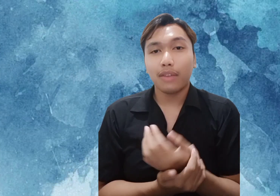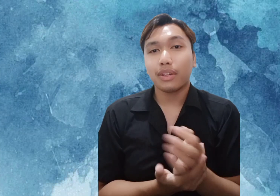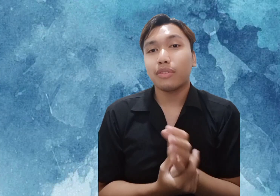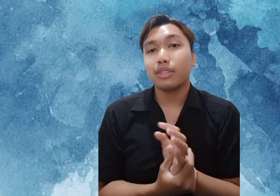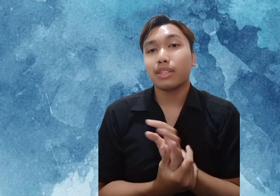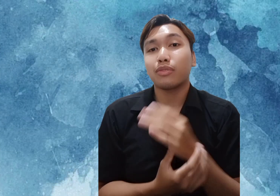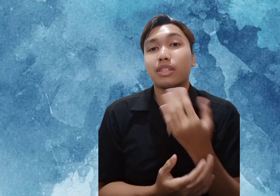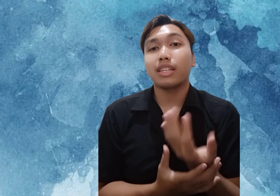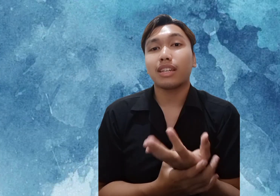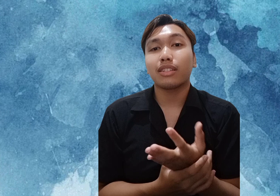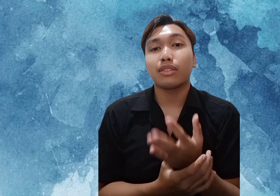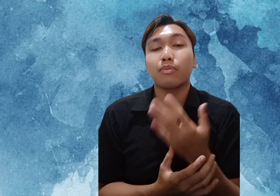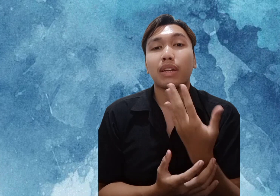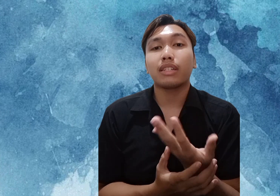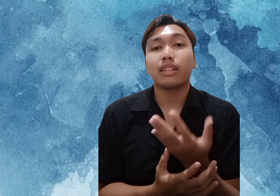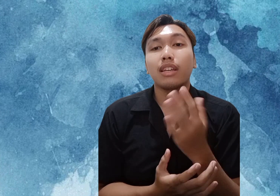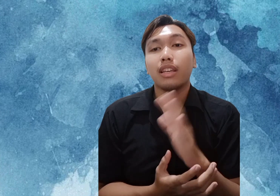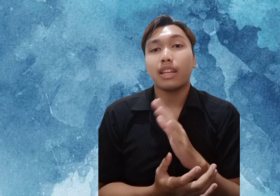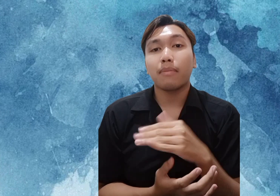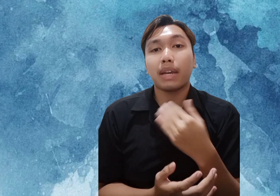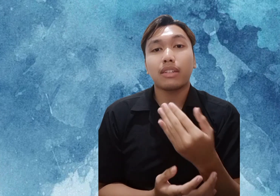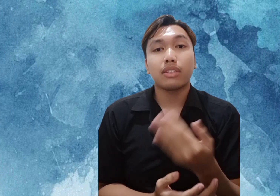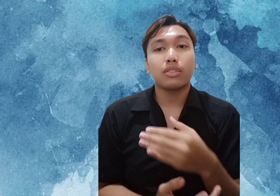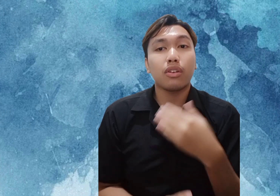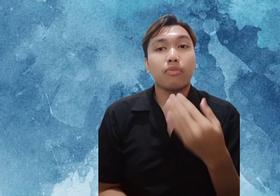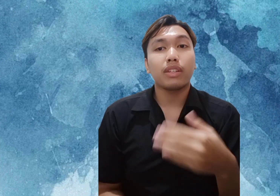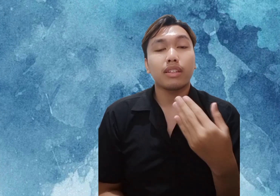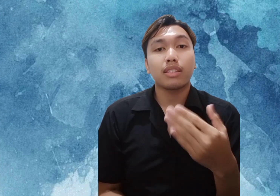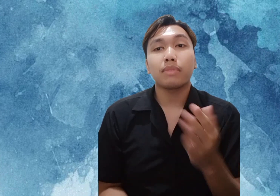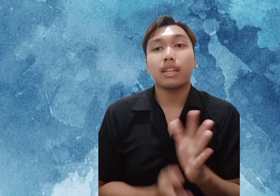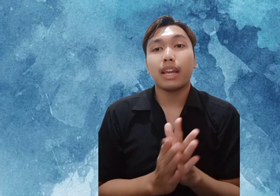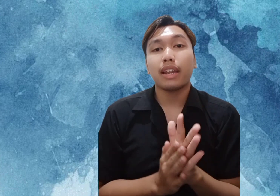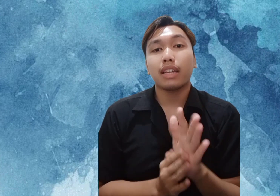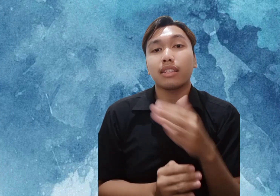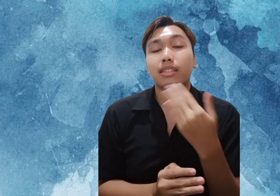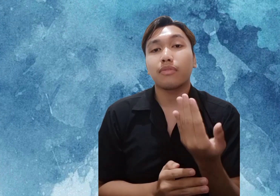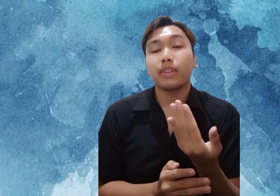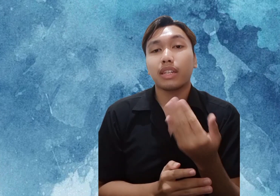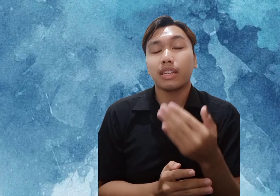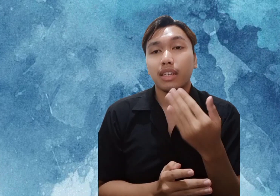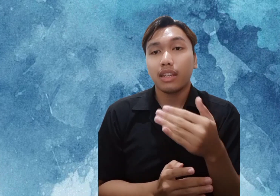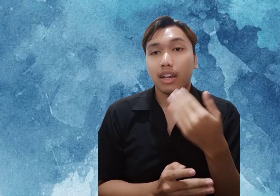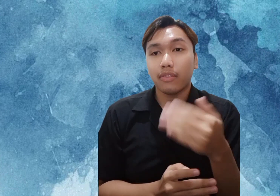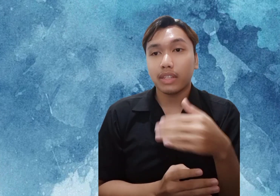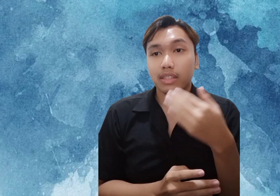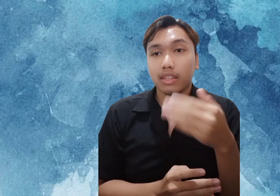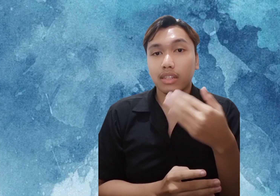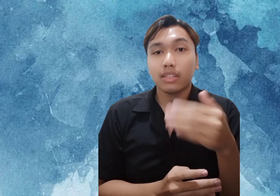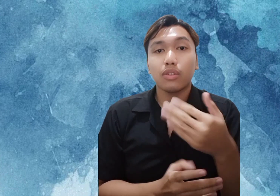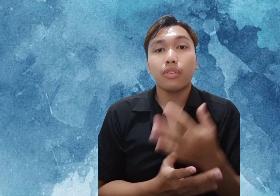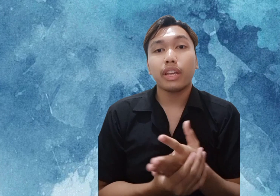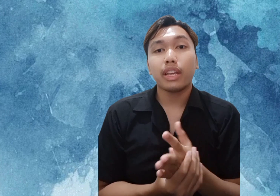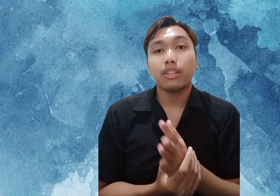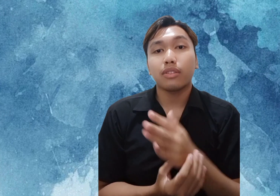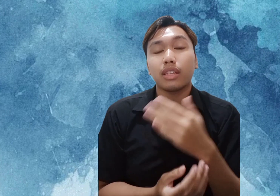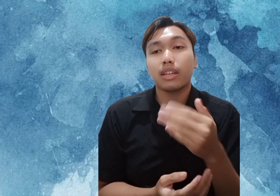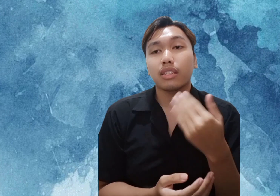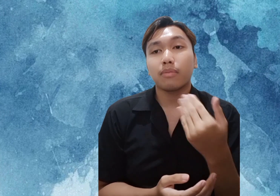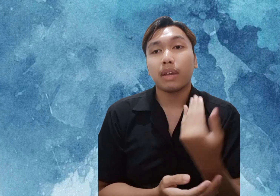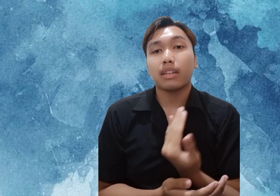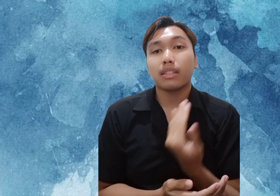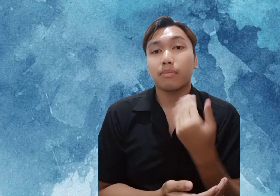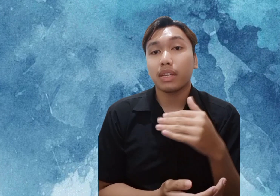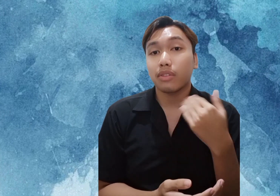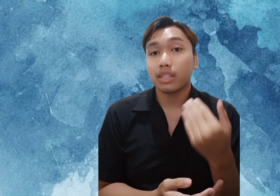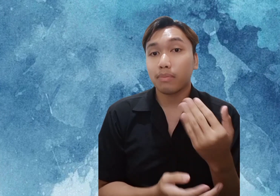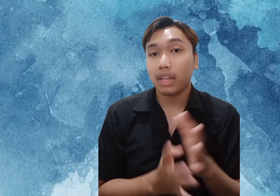How do you just to think and just want it in the mind just talk with something like that is the big it's the story the thing is the mind